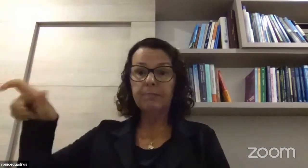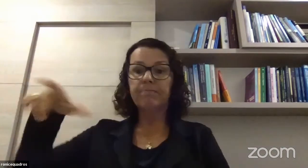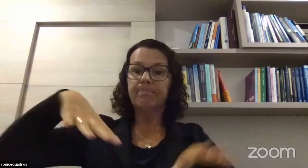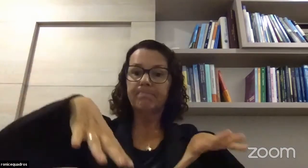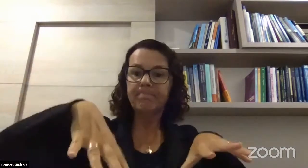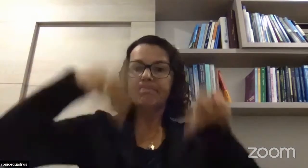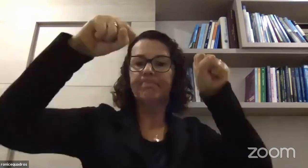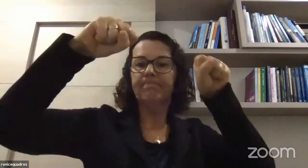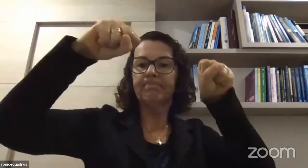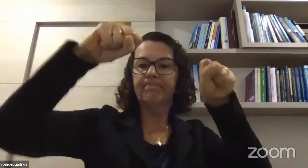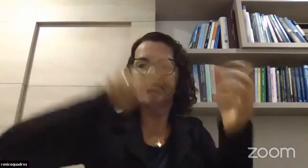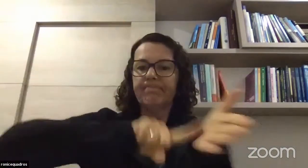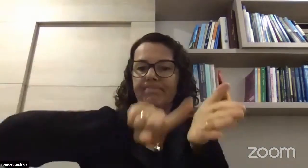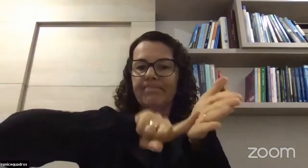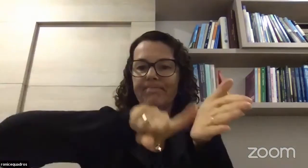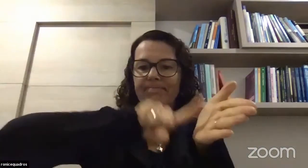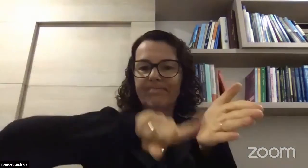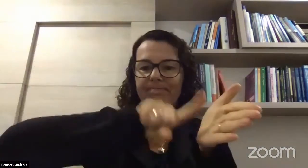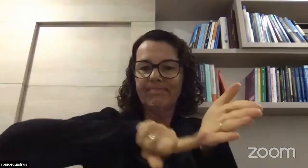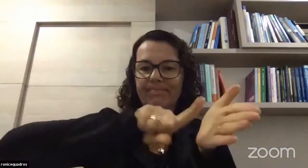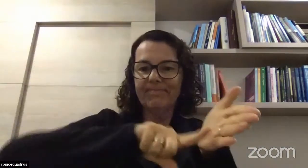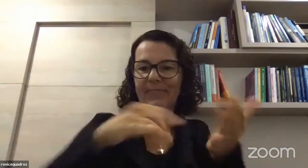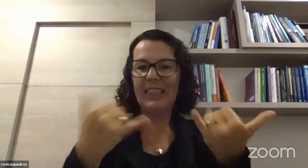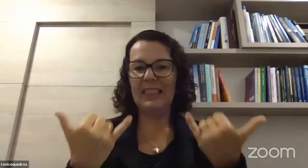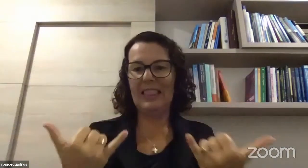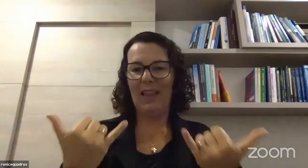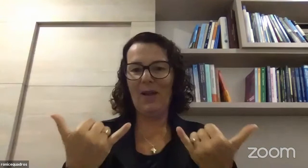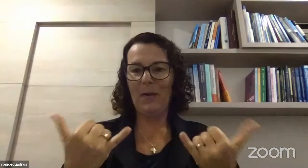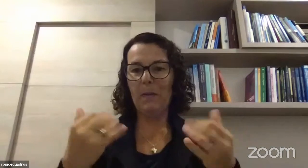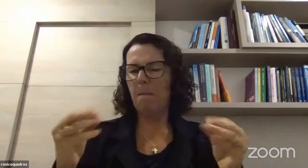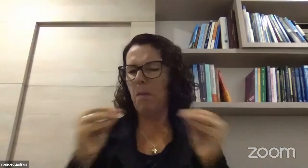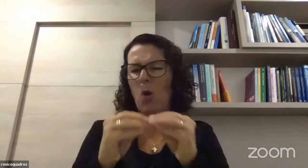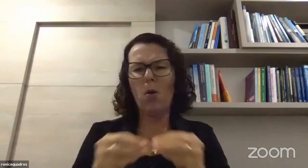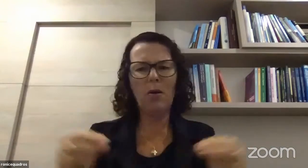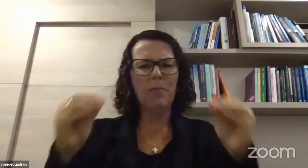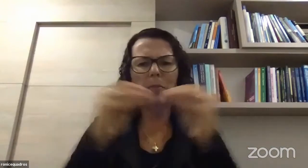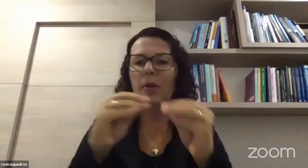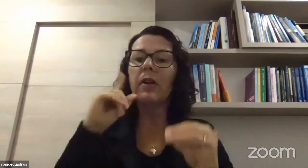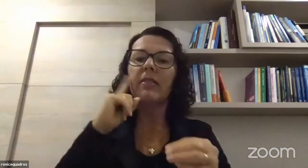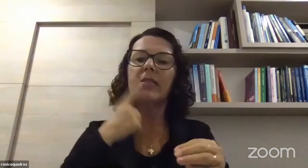different aspects rather, is important.